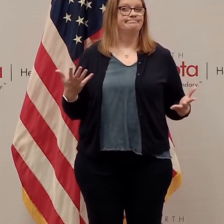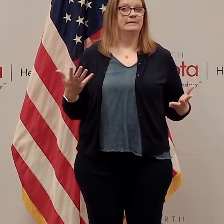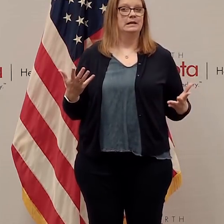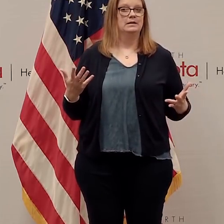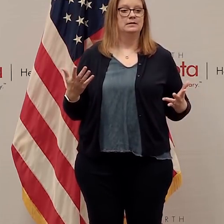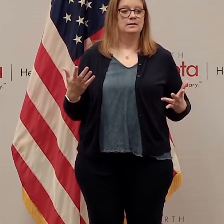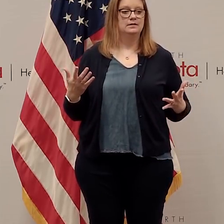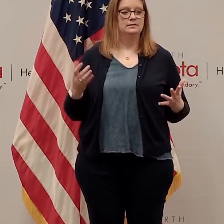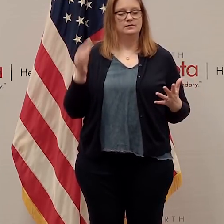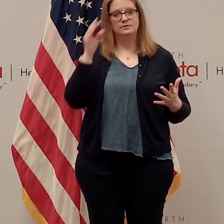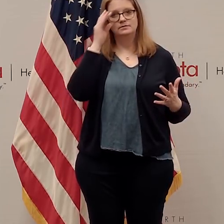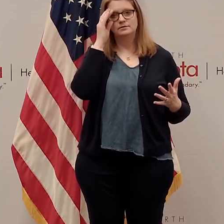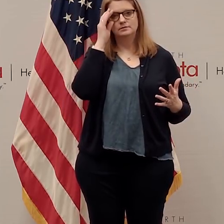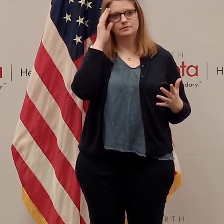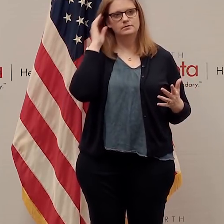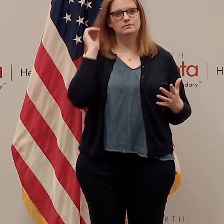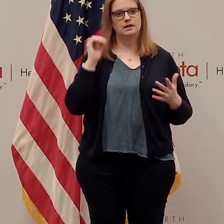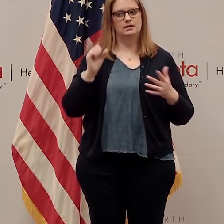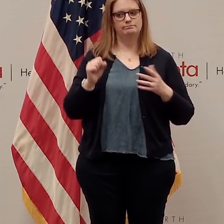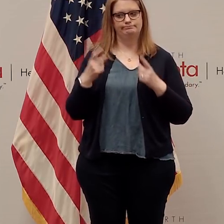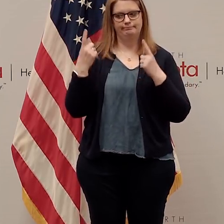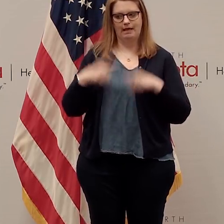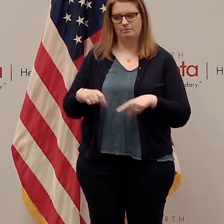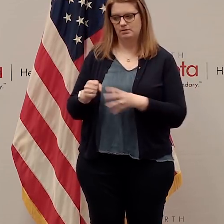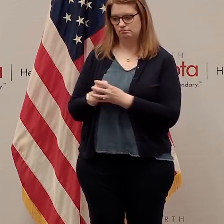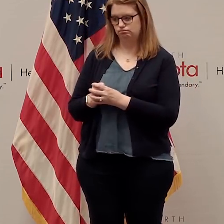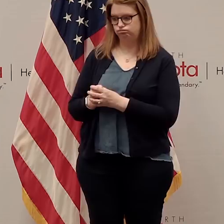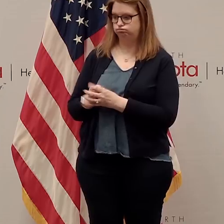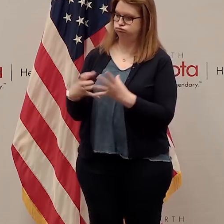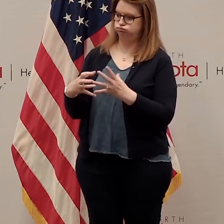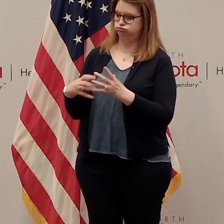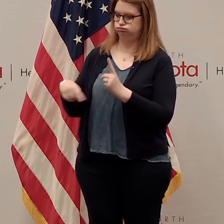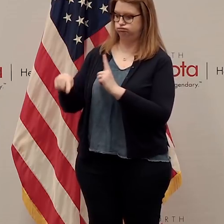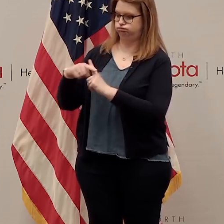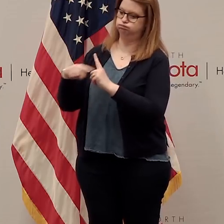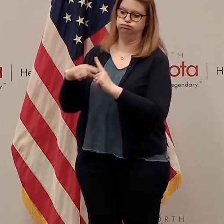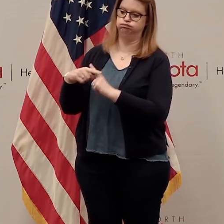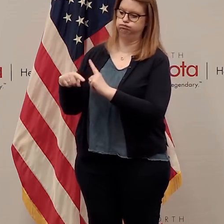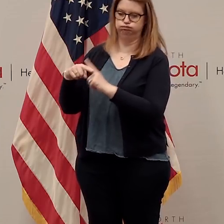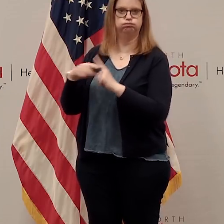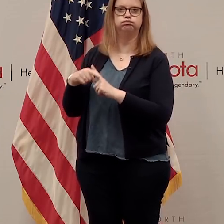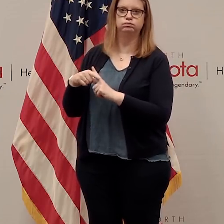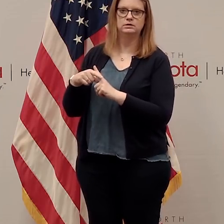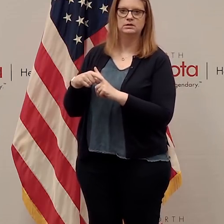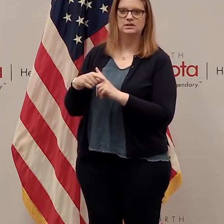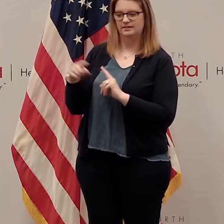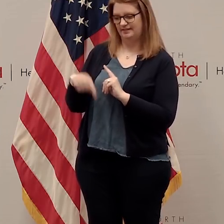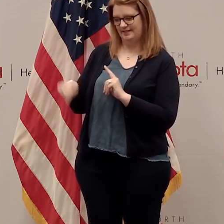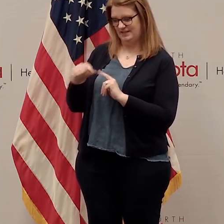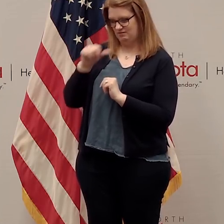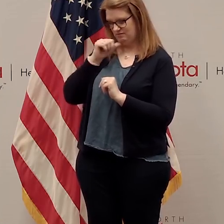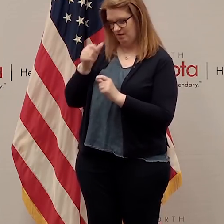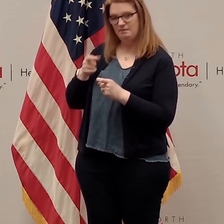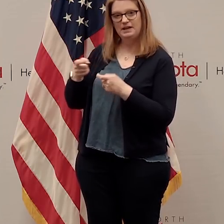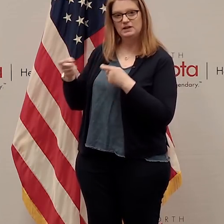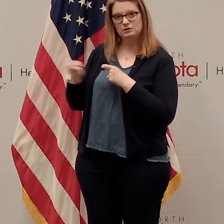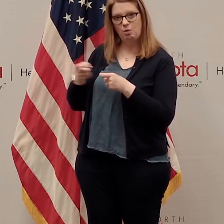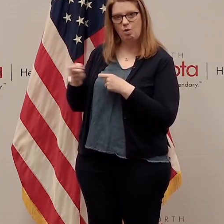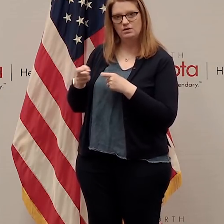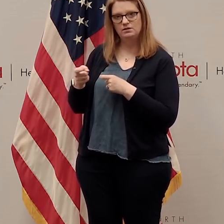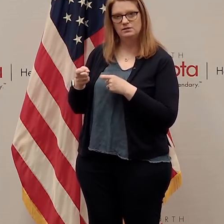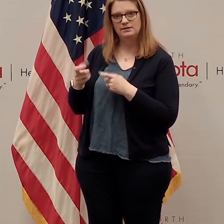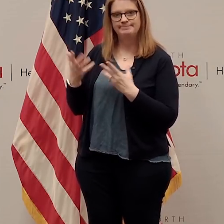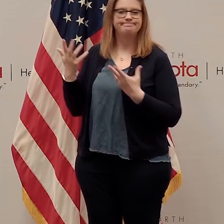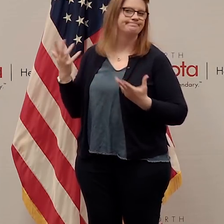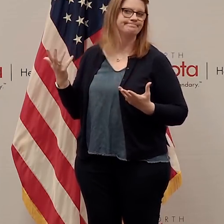some kind of growth in breakout positive case numbers that are not being controlled under the current, we can